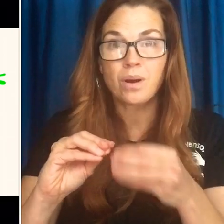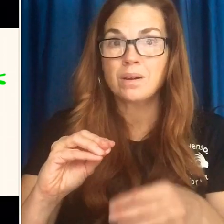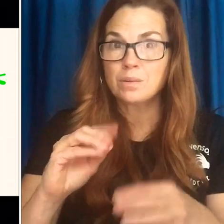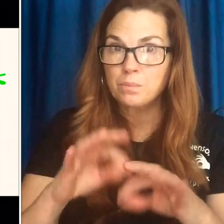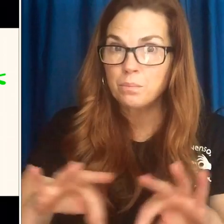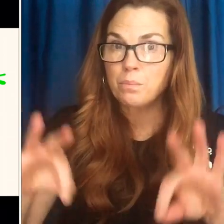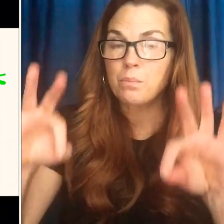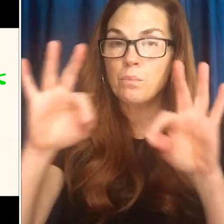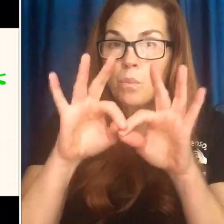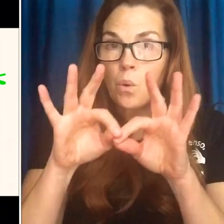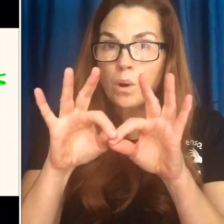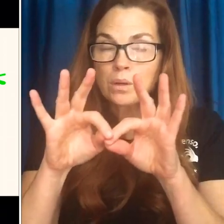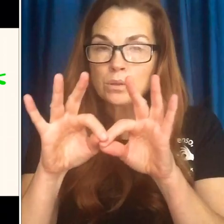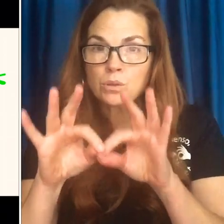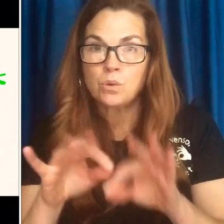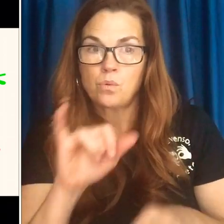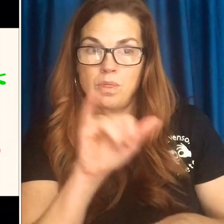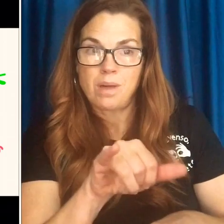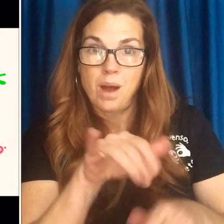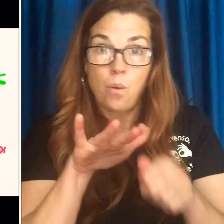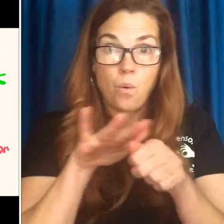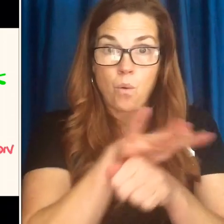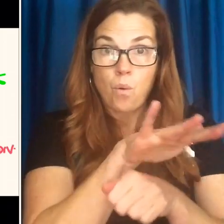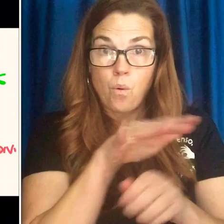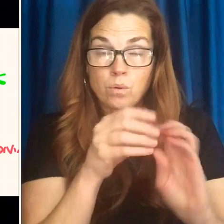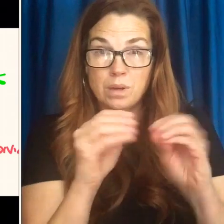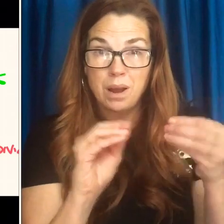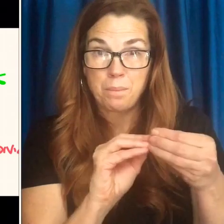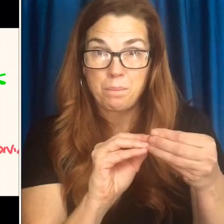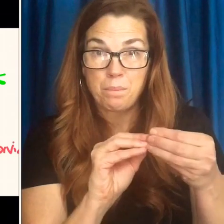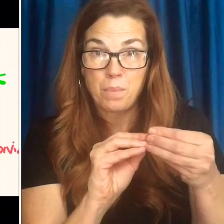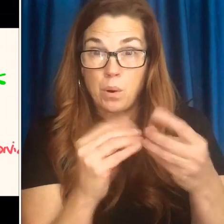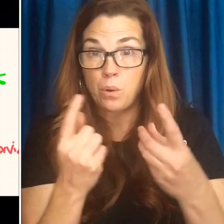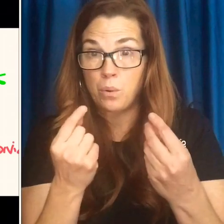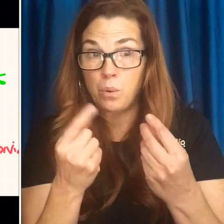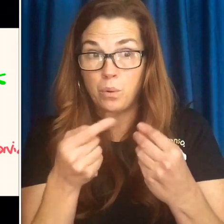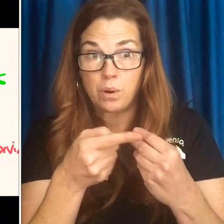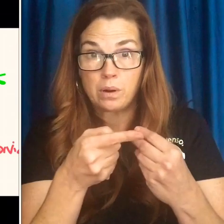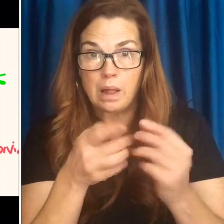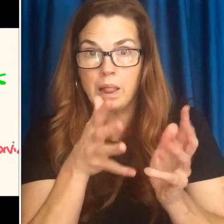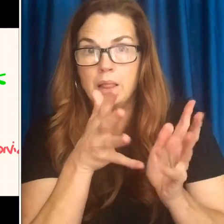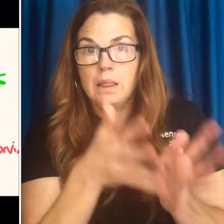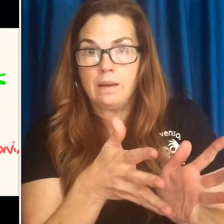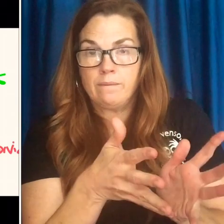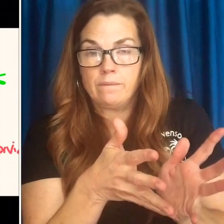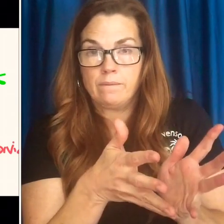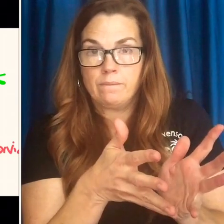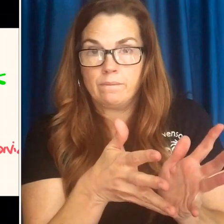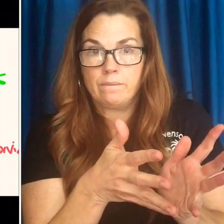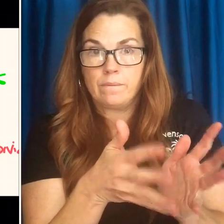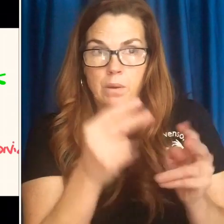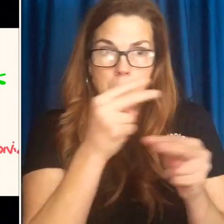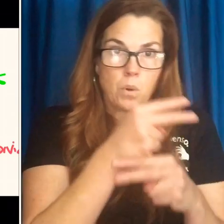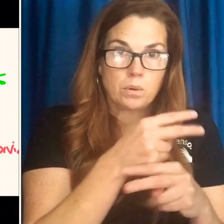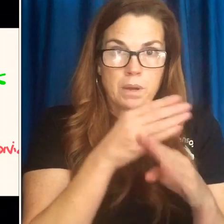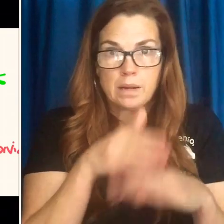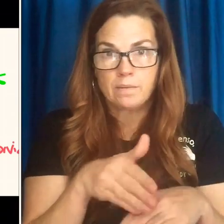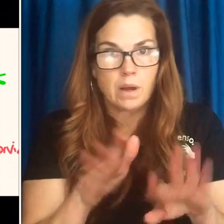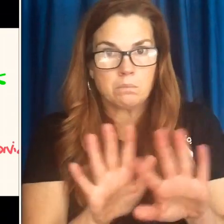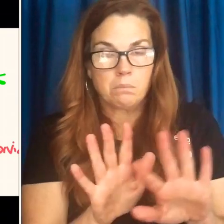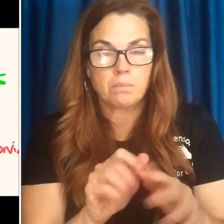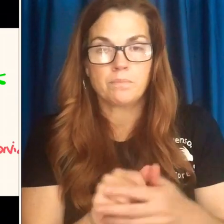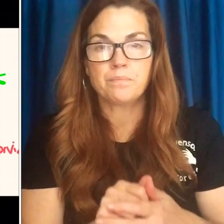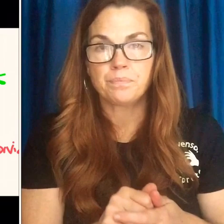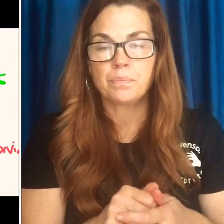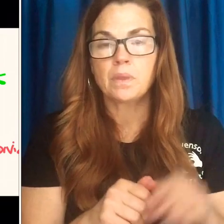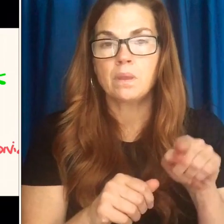simplify or divide my whole number. Do not. But also, do not